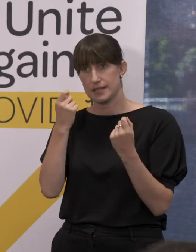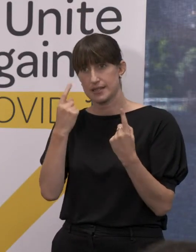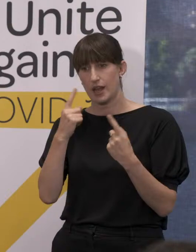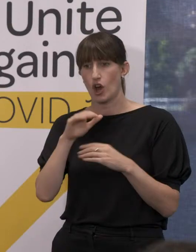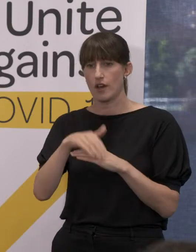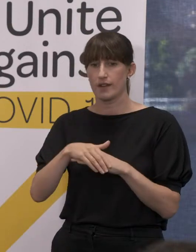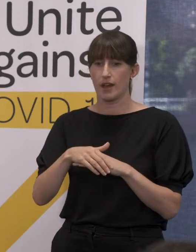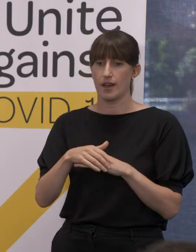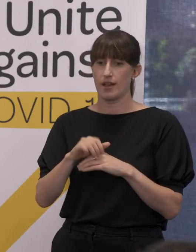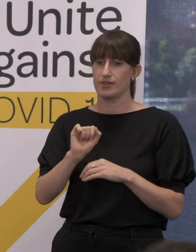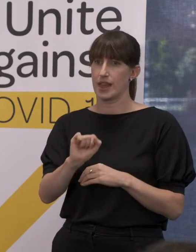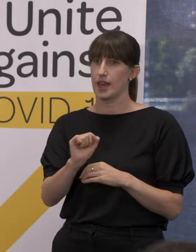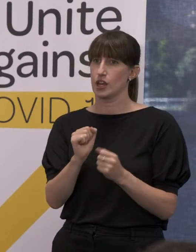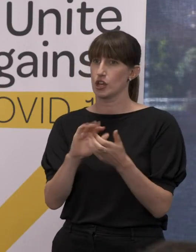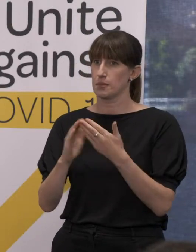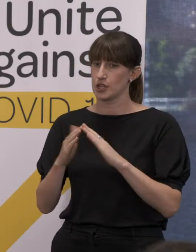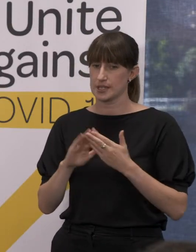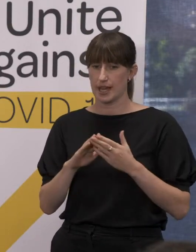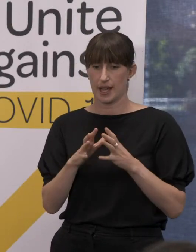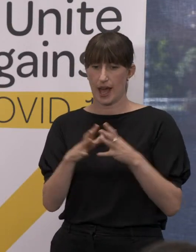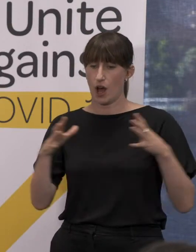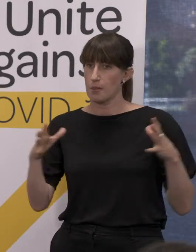need to vaccinate and the